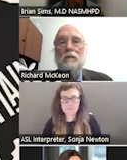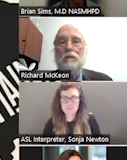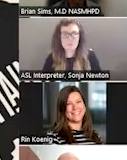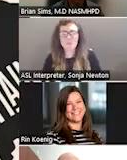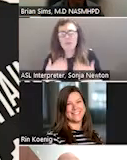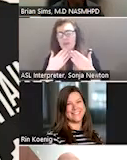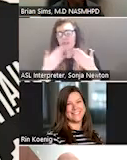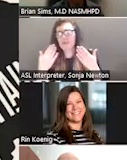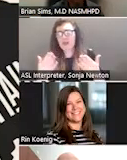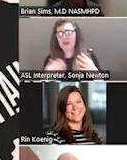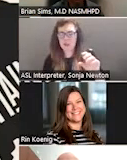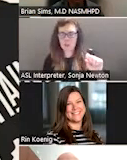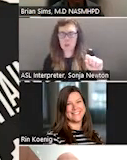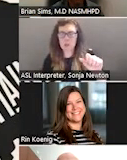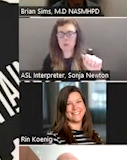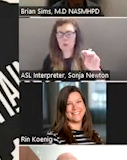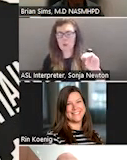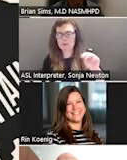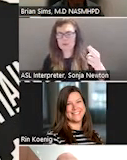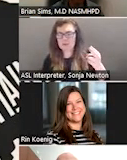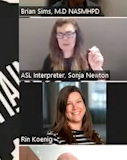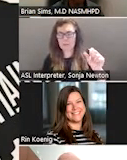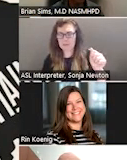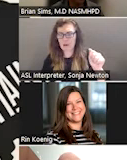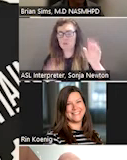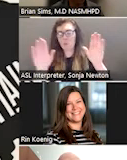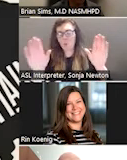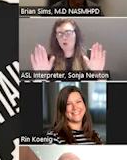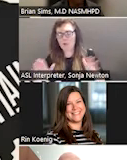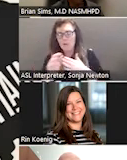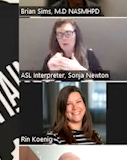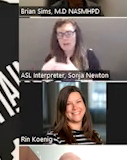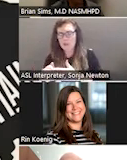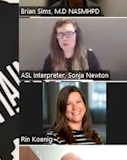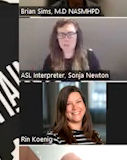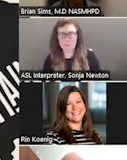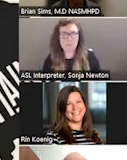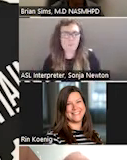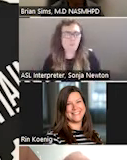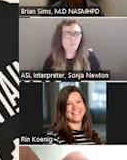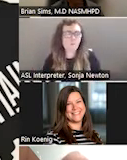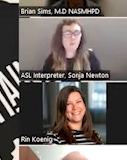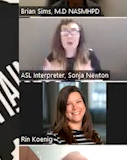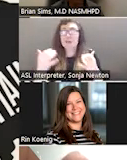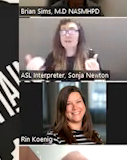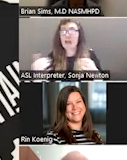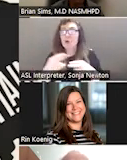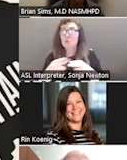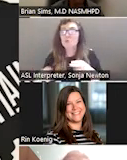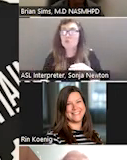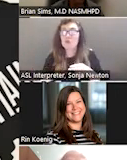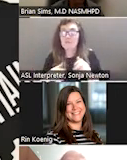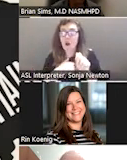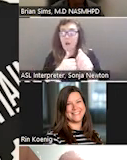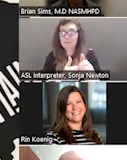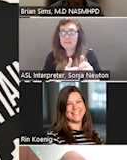wonderful, wonderful leadership in this. We're going to move to the Nashville updates, and I'll be giving just a brief update. I just wanted to